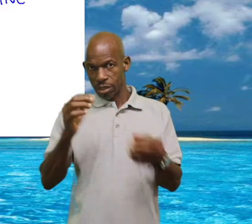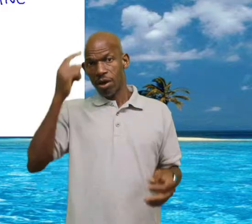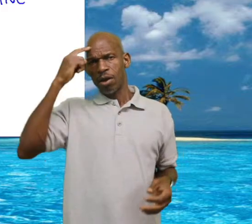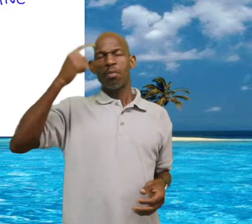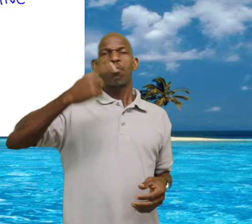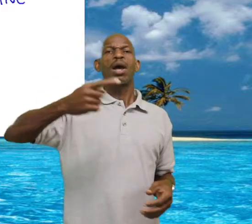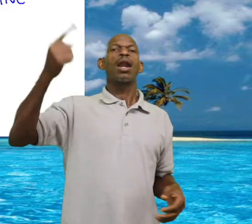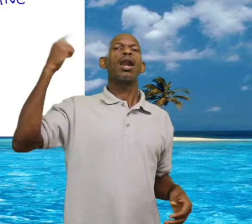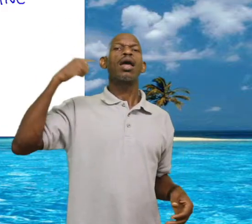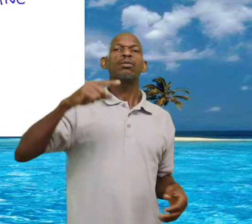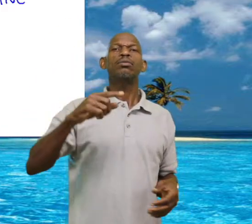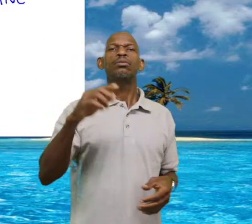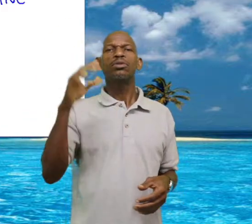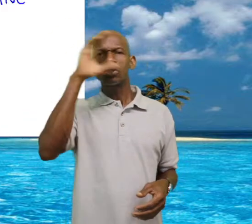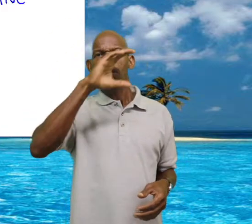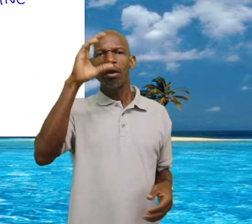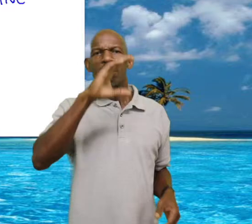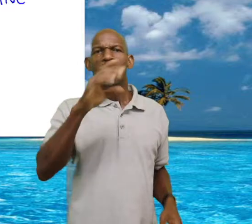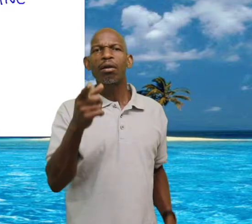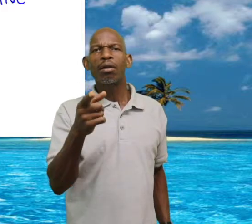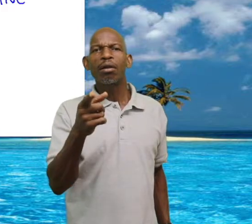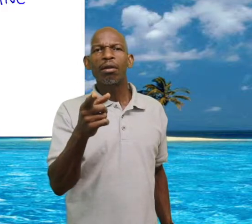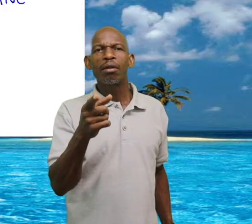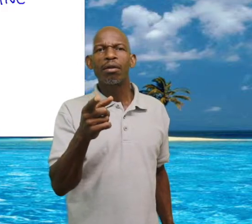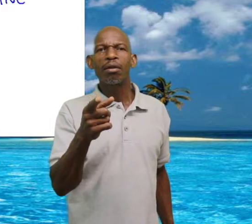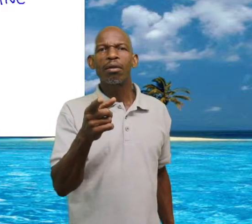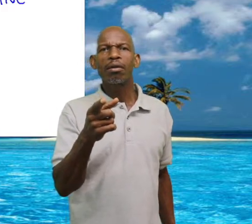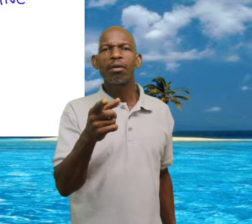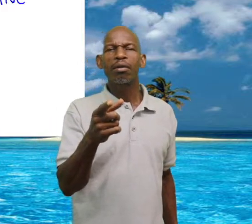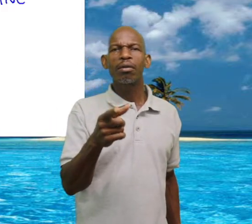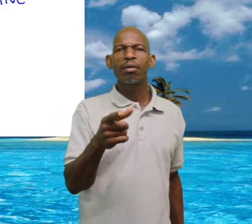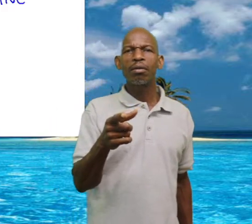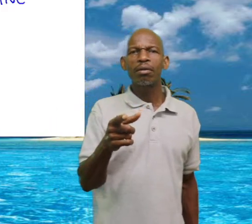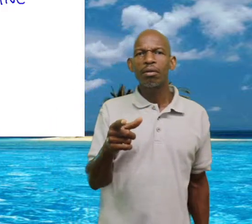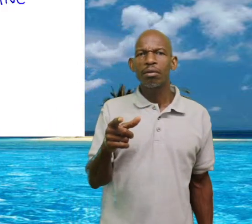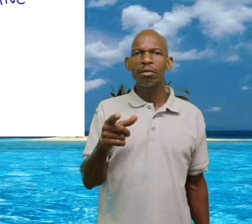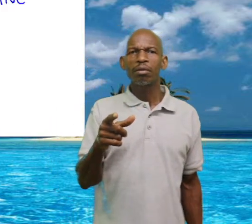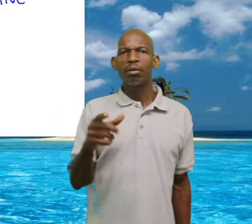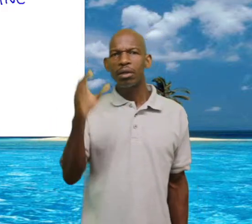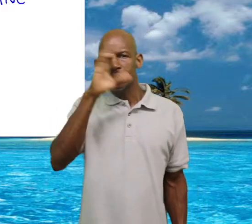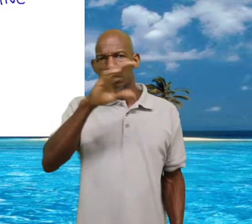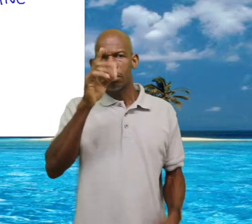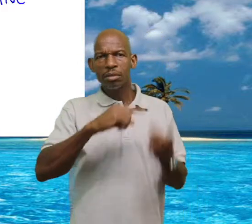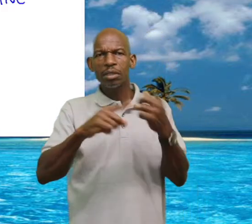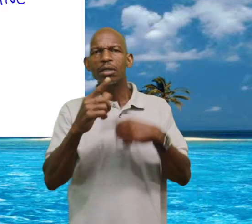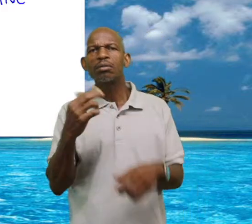Cheryl, what you have to say? I'm saying, Cheryl, you are signing. What you want to tell me?